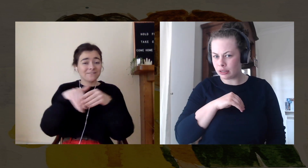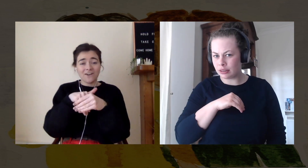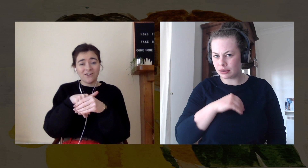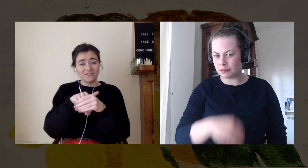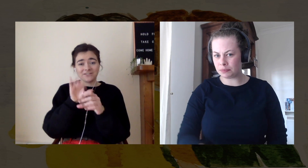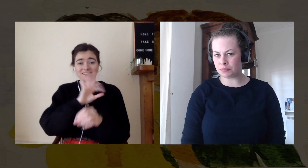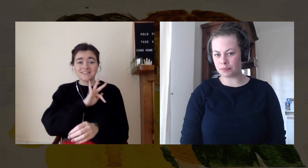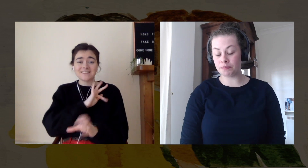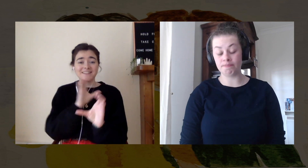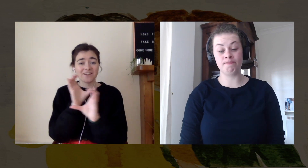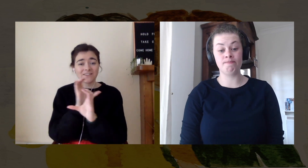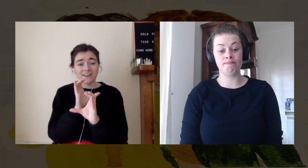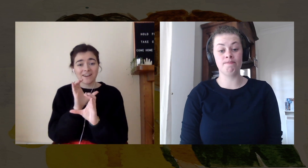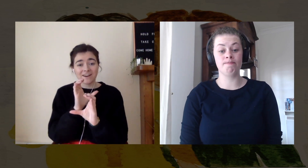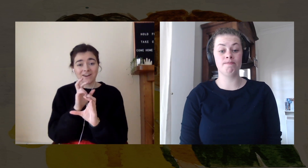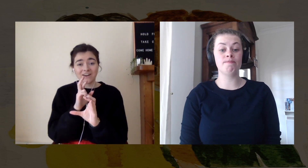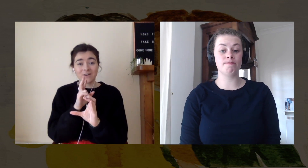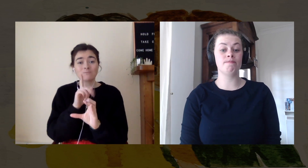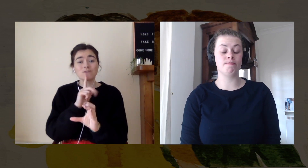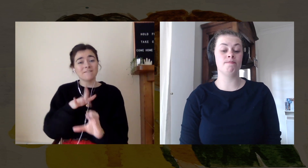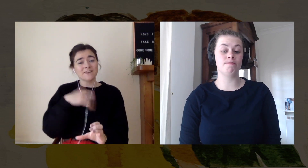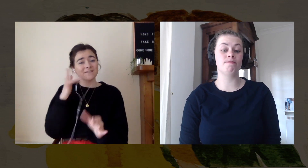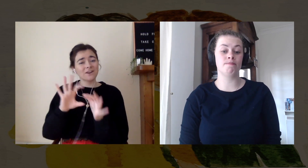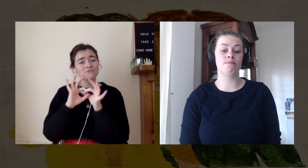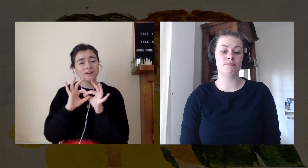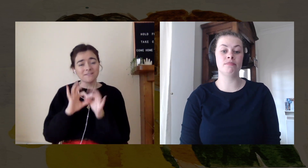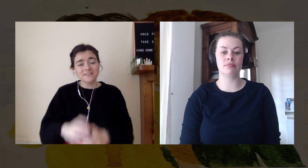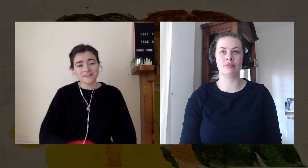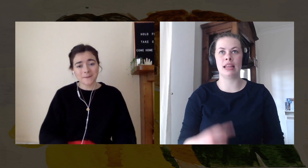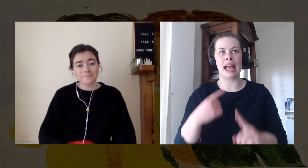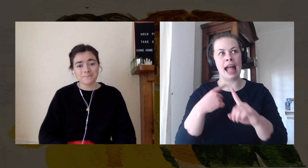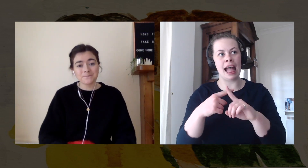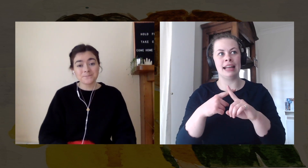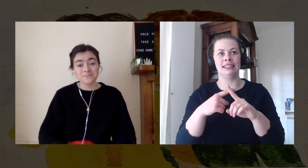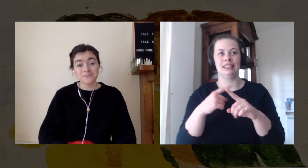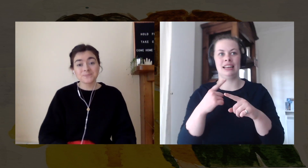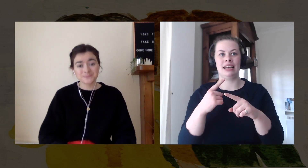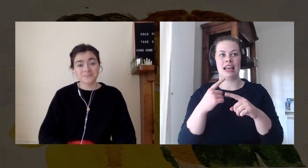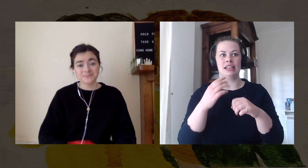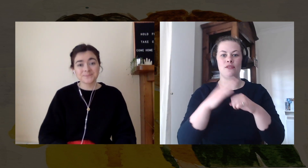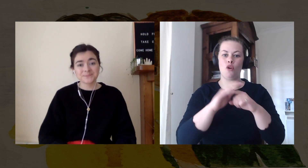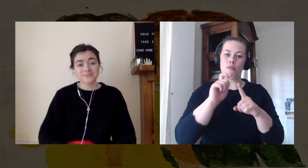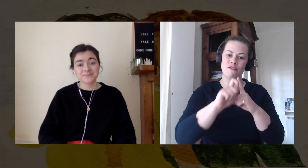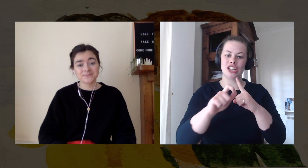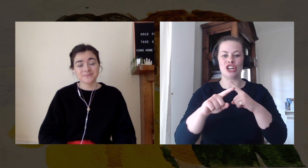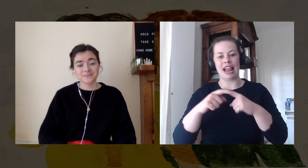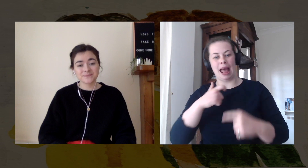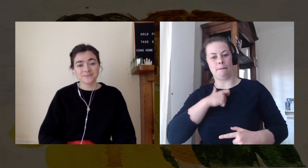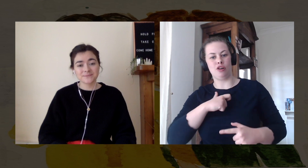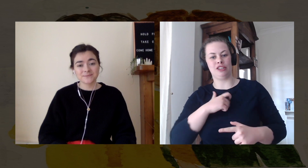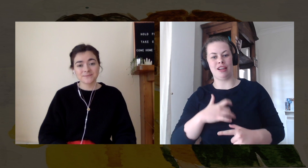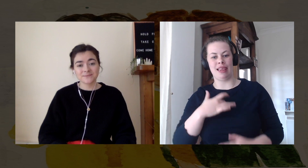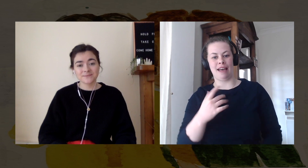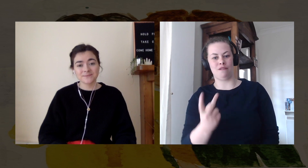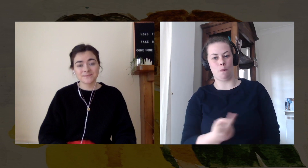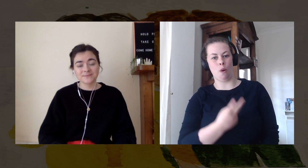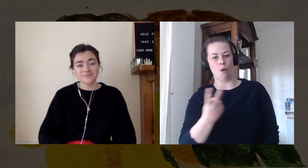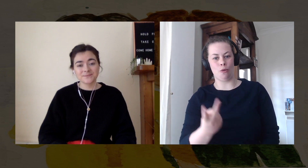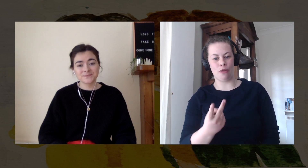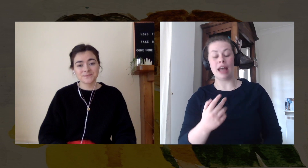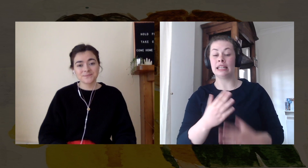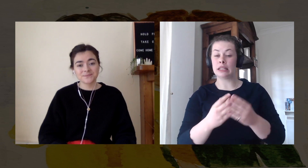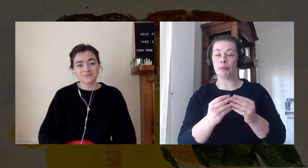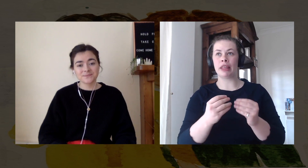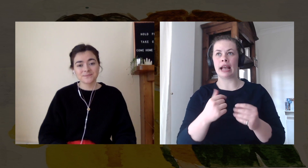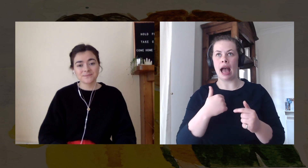something I don't know if struggling is the right word, but it's a constant learning. Like, I find one system will work for a